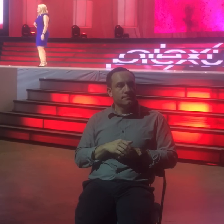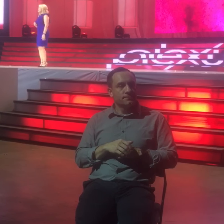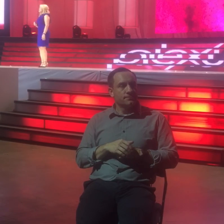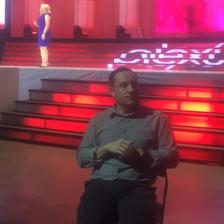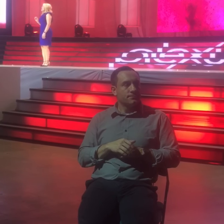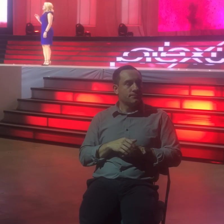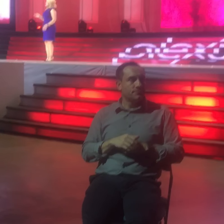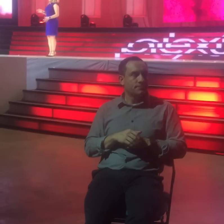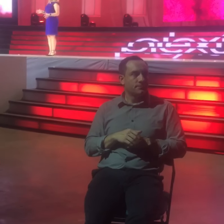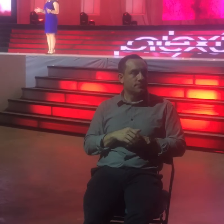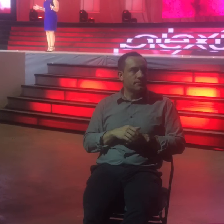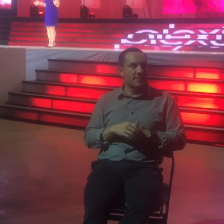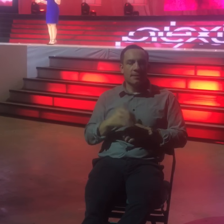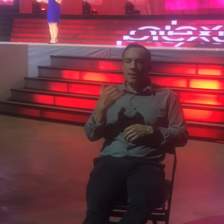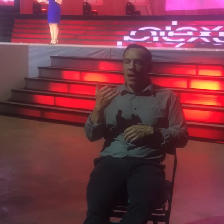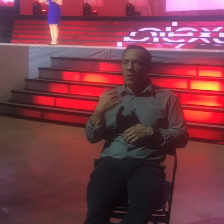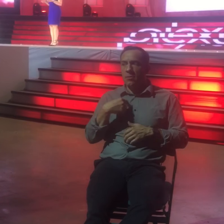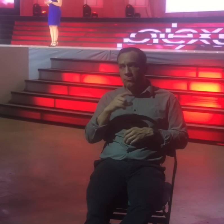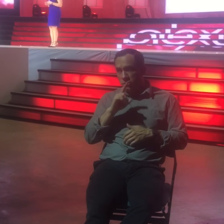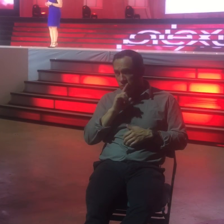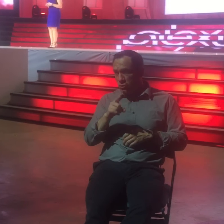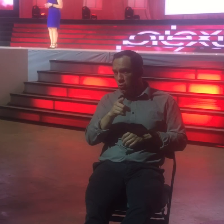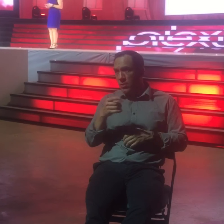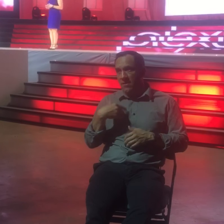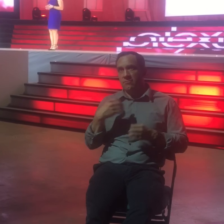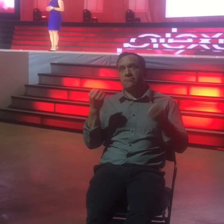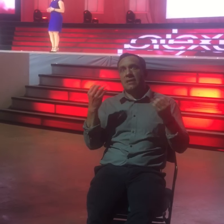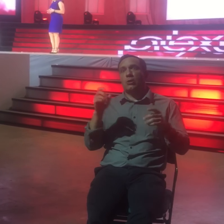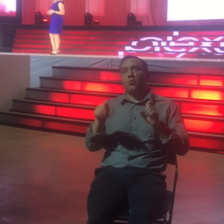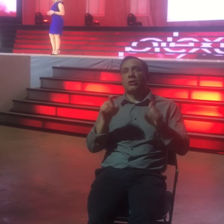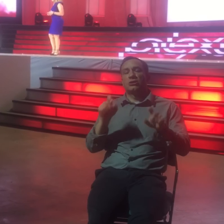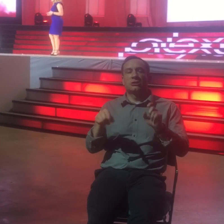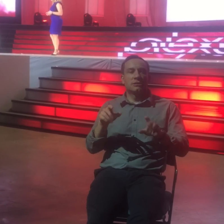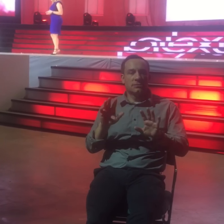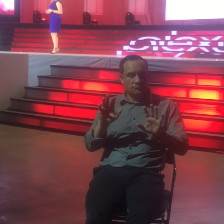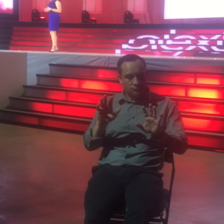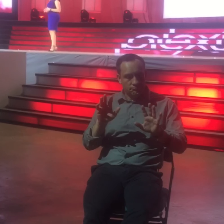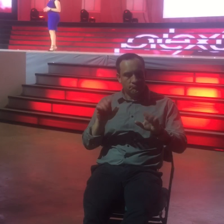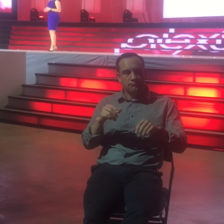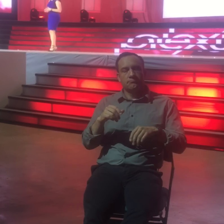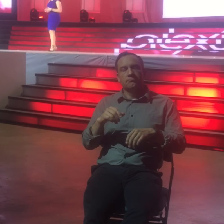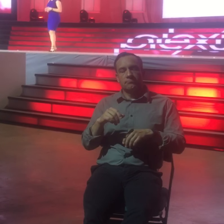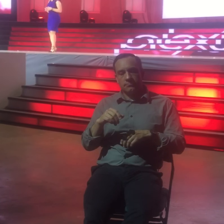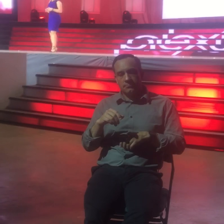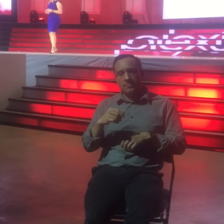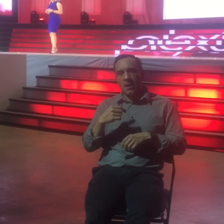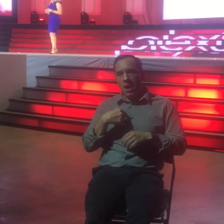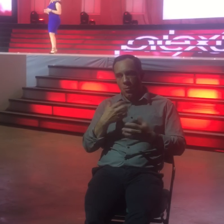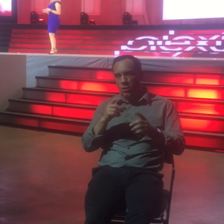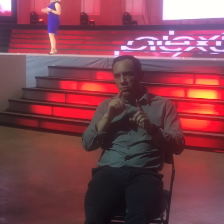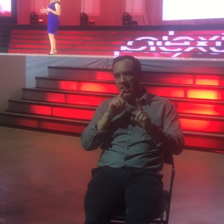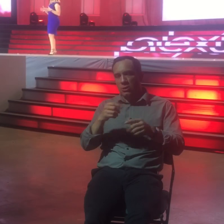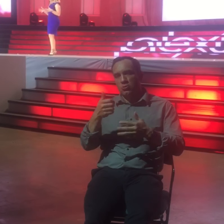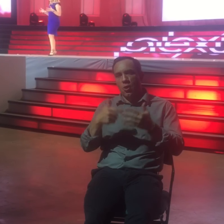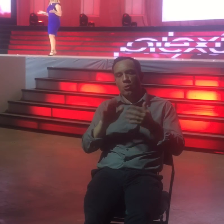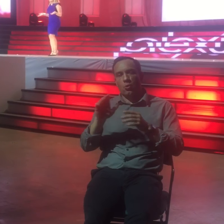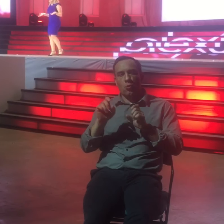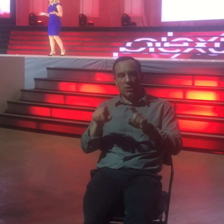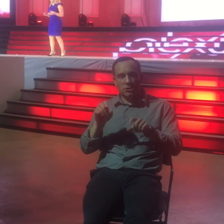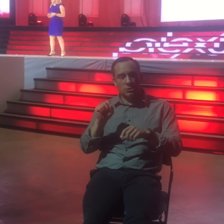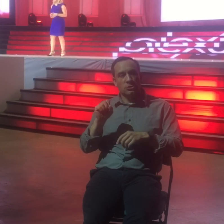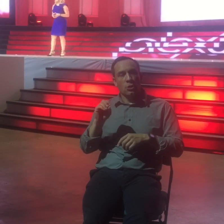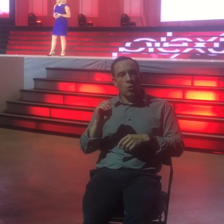you. Now, I'm sure you have a ton of questions, and I want you to know that we're excited to answer every single one of them. We've put